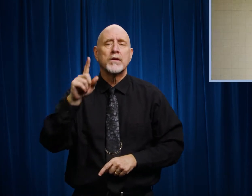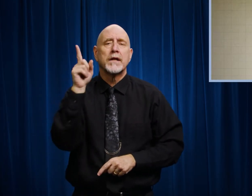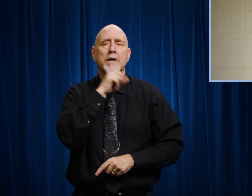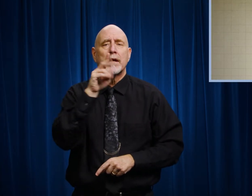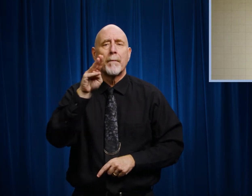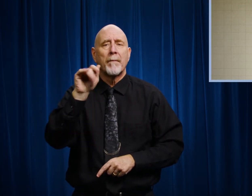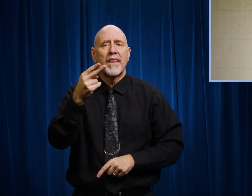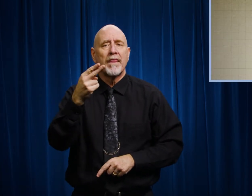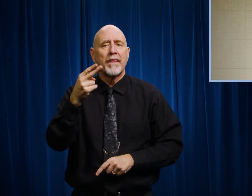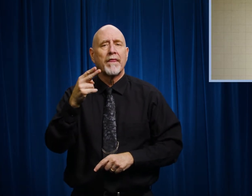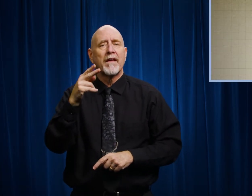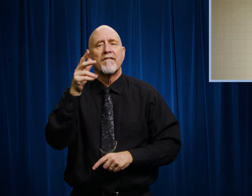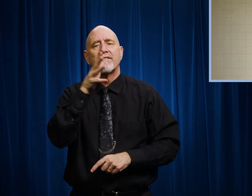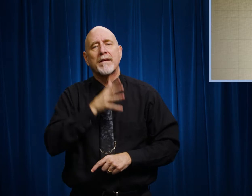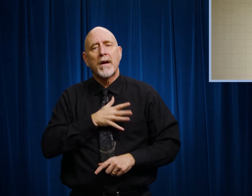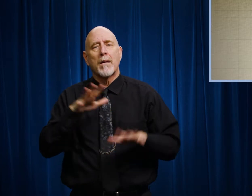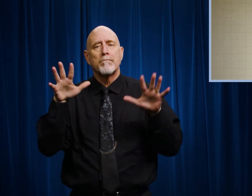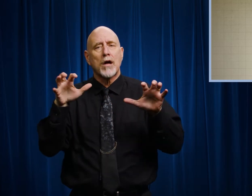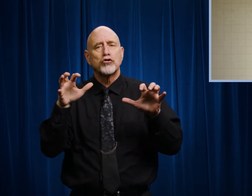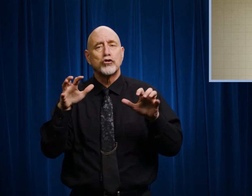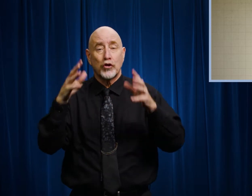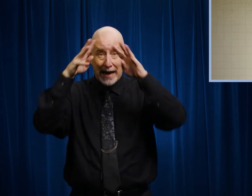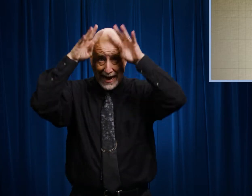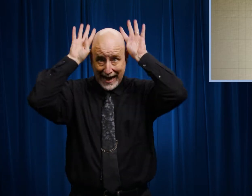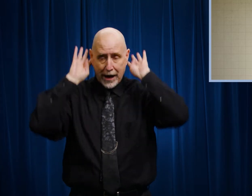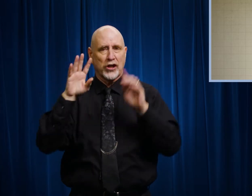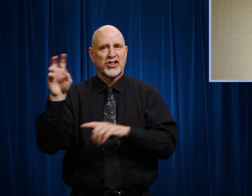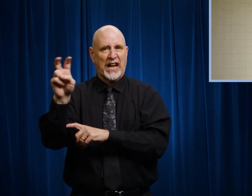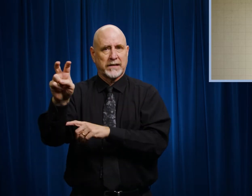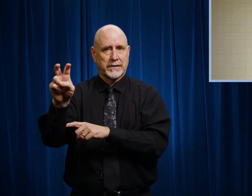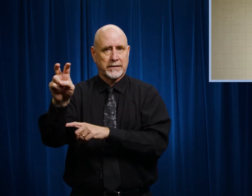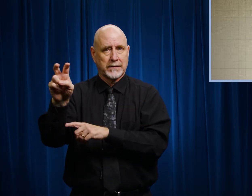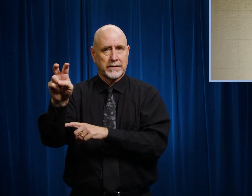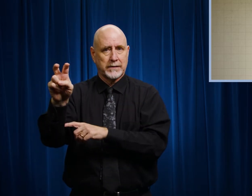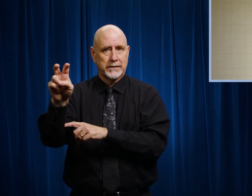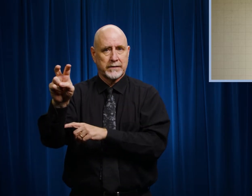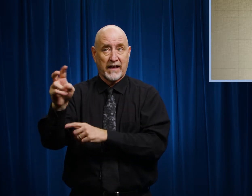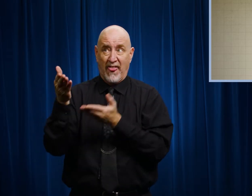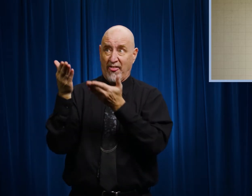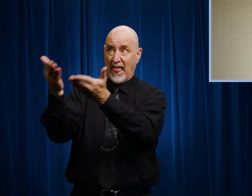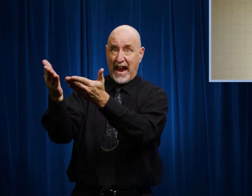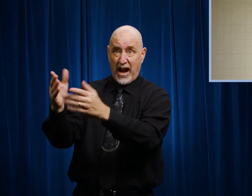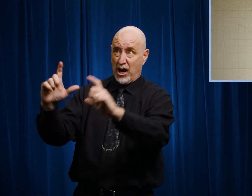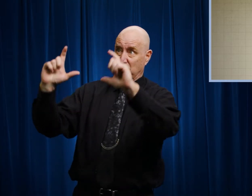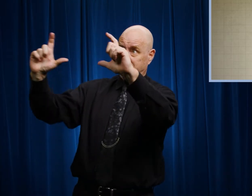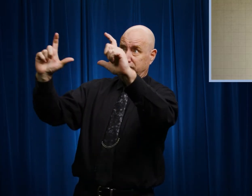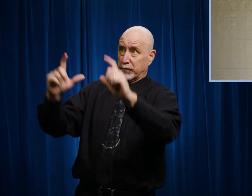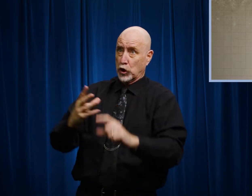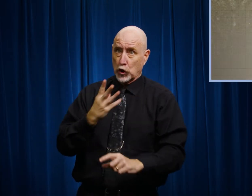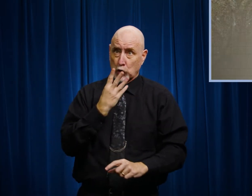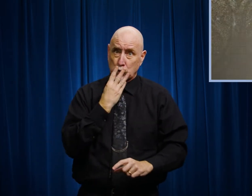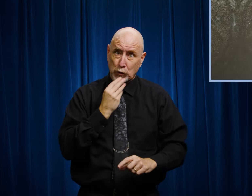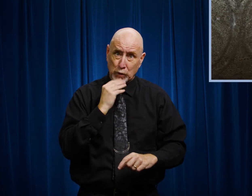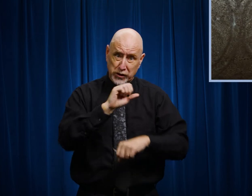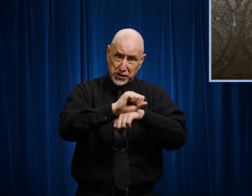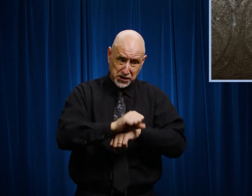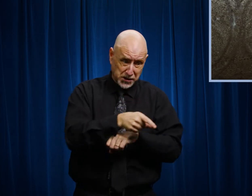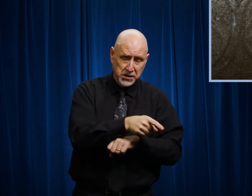was a mythological female monster with snakes for hair, and its presence in a Jewish house of worship should